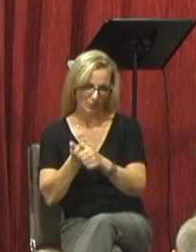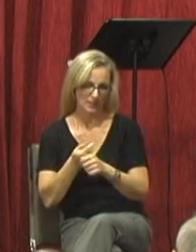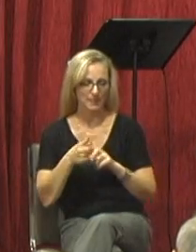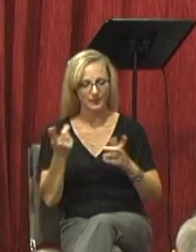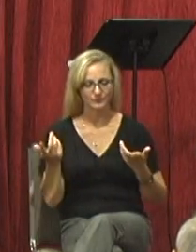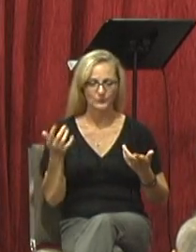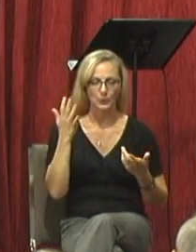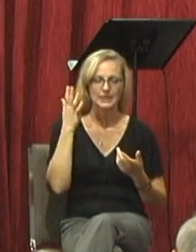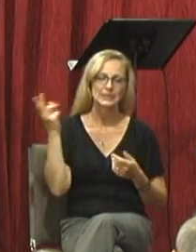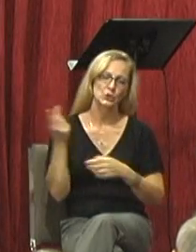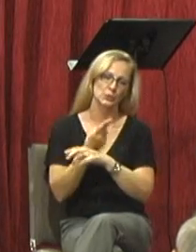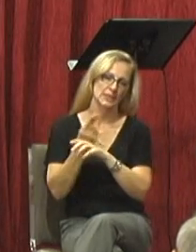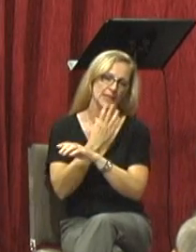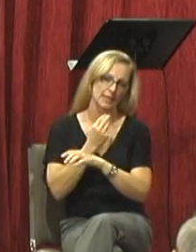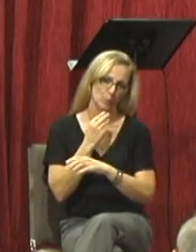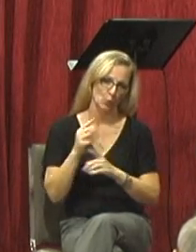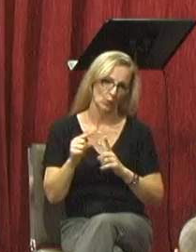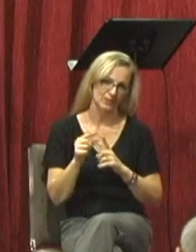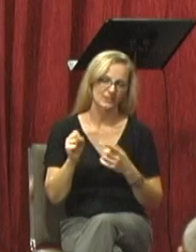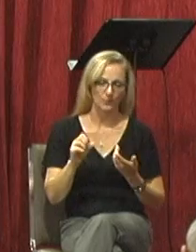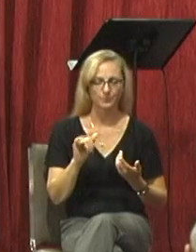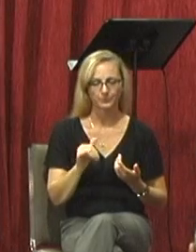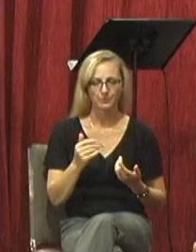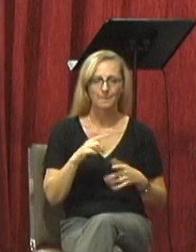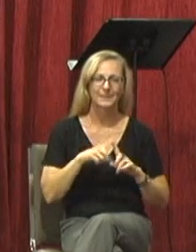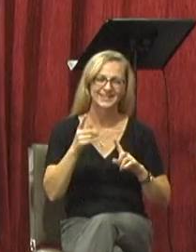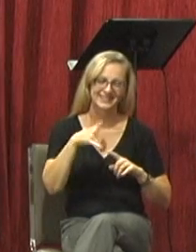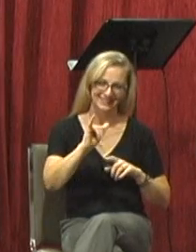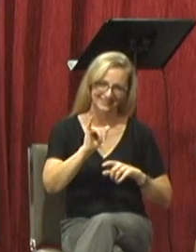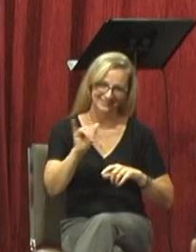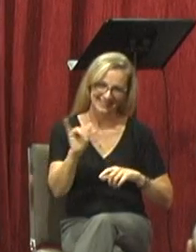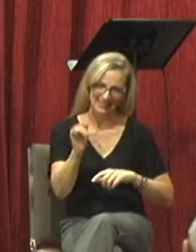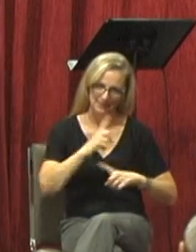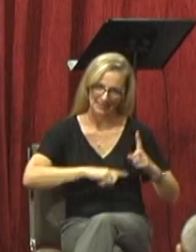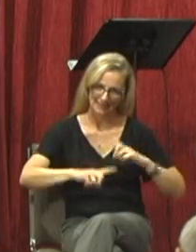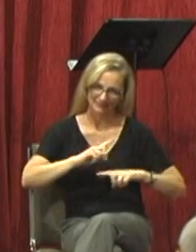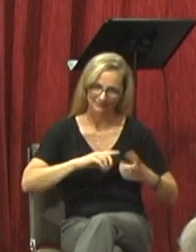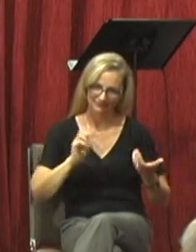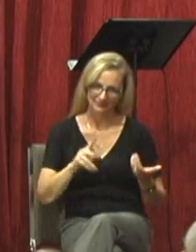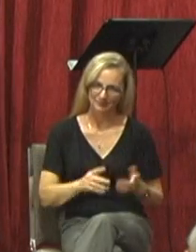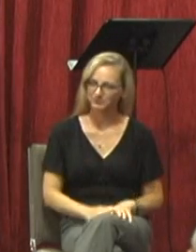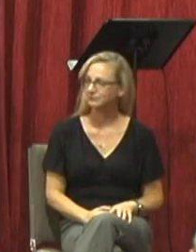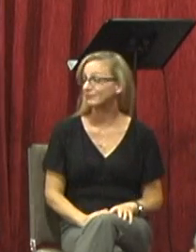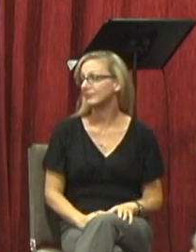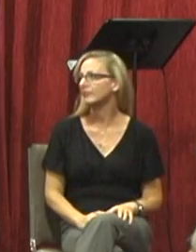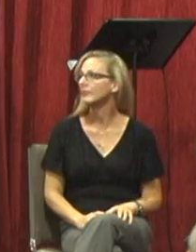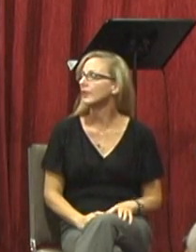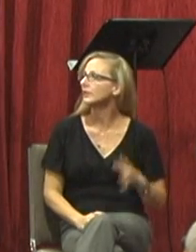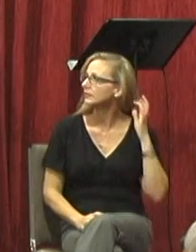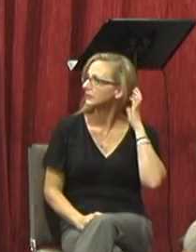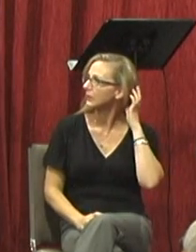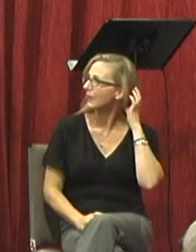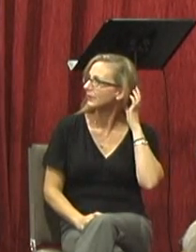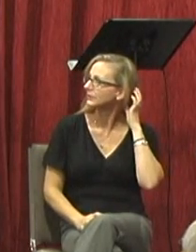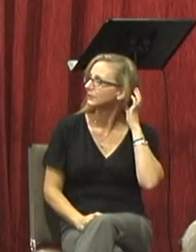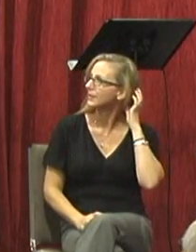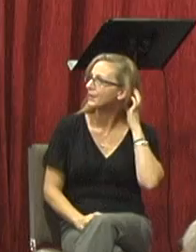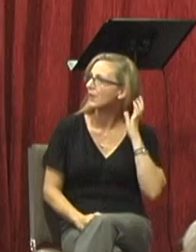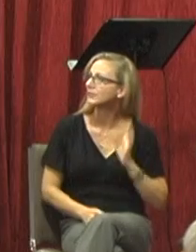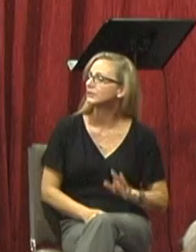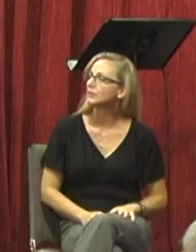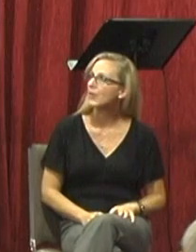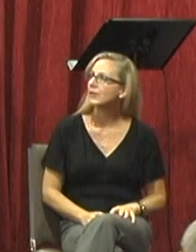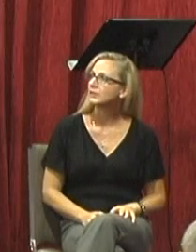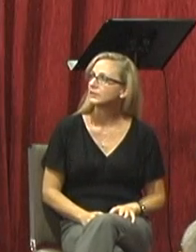Kohen, what they do. And I talked about them speaking to God for the people and speaking to the people from God. Anybody